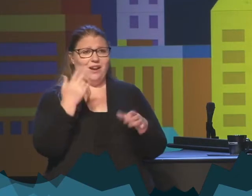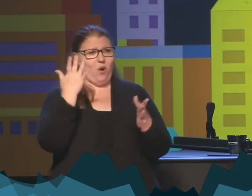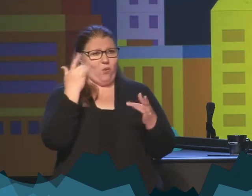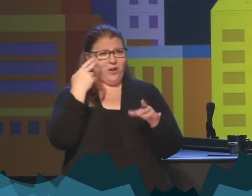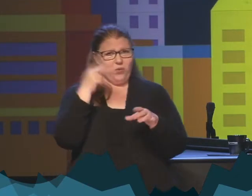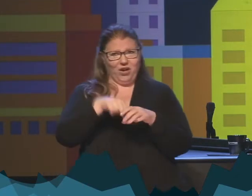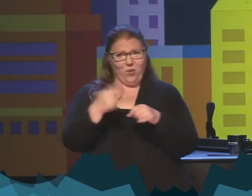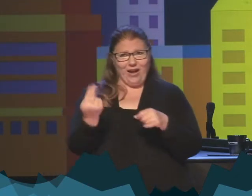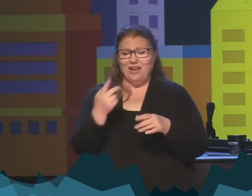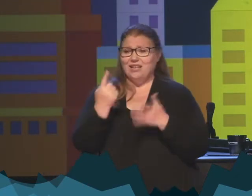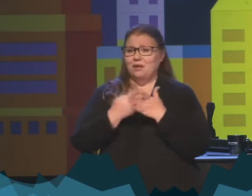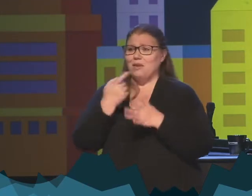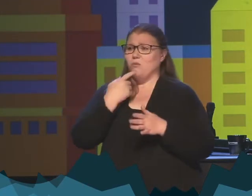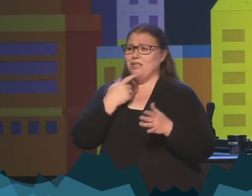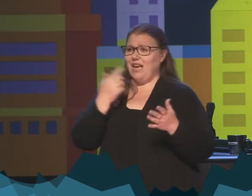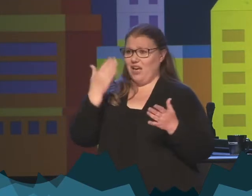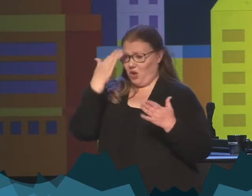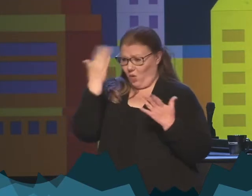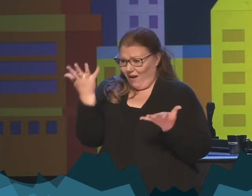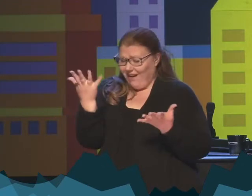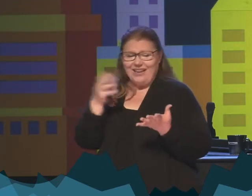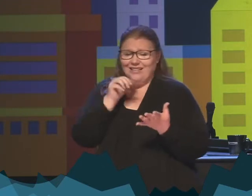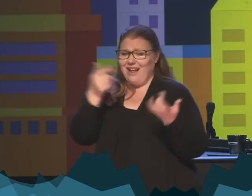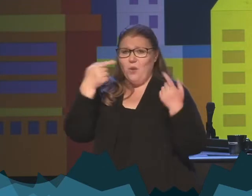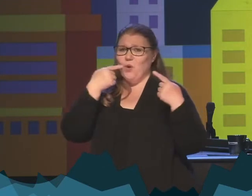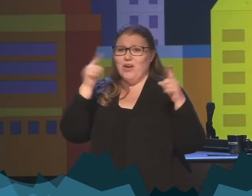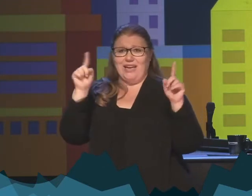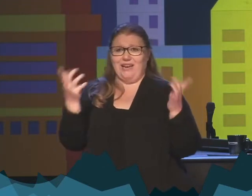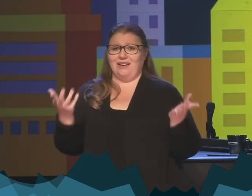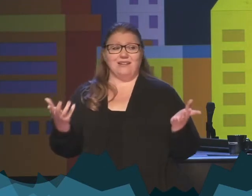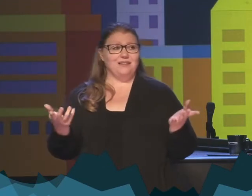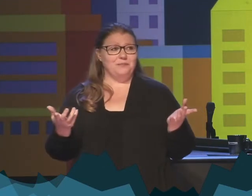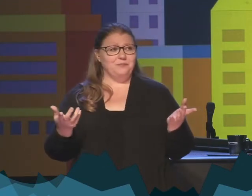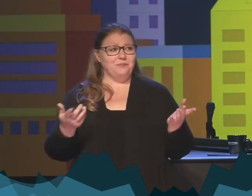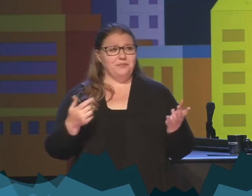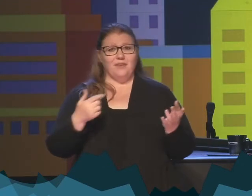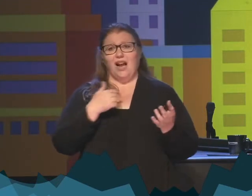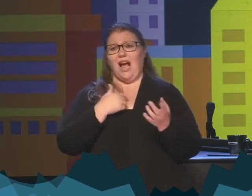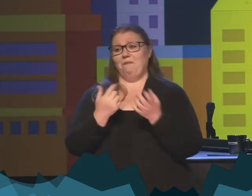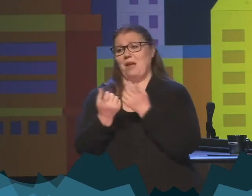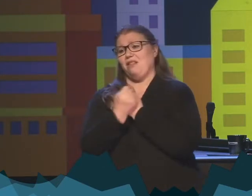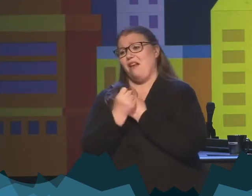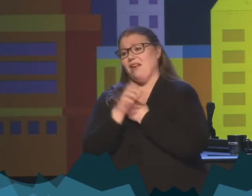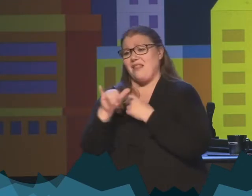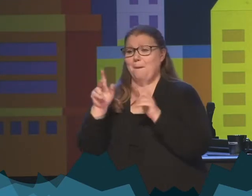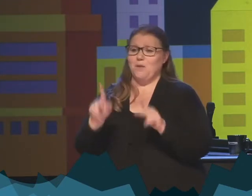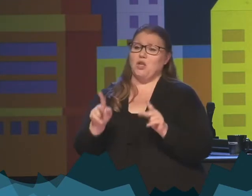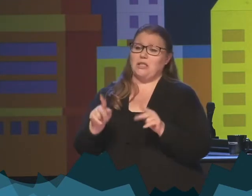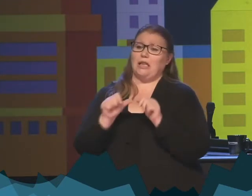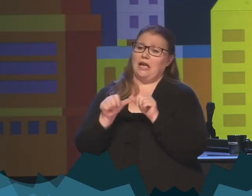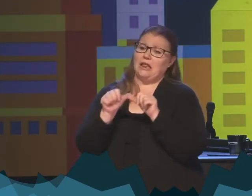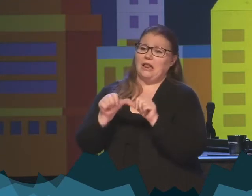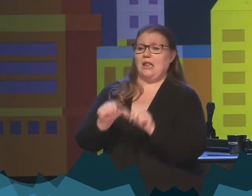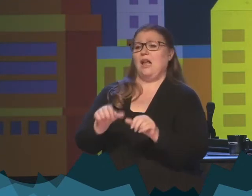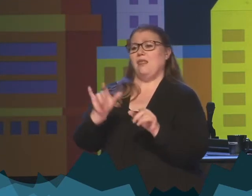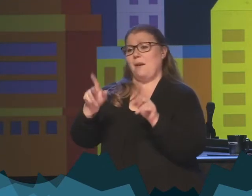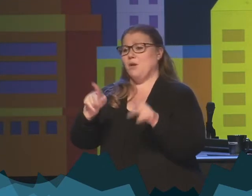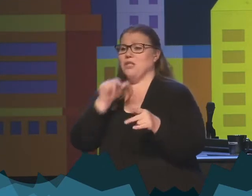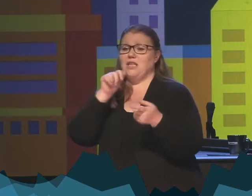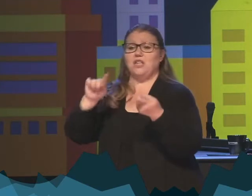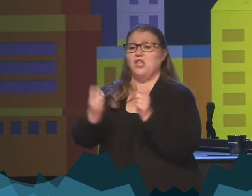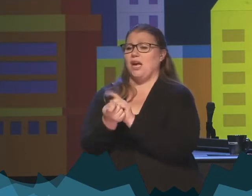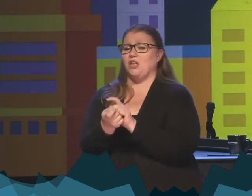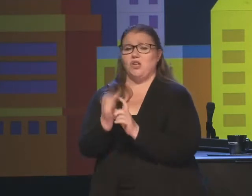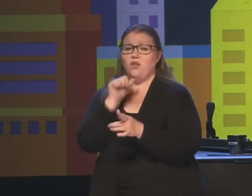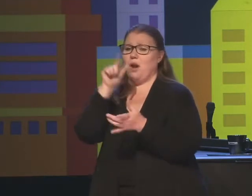on it? It's because sometimes we go, oh, well, you know what? It's just not working. Like, I've been loving this person in my neighborhood and they're not changing. They